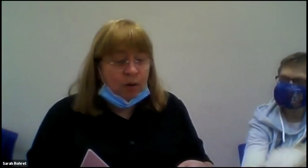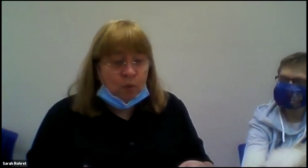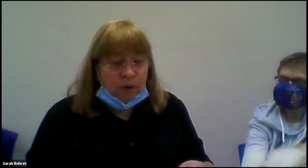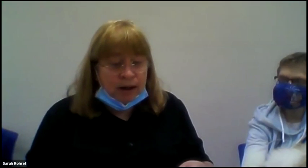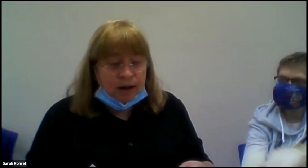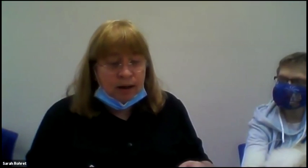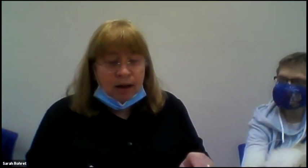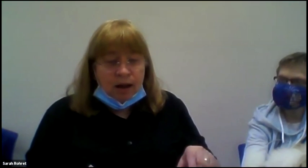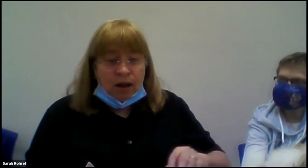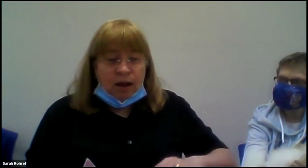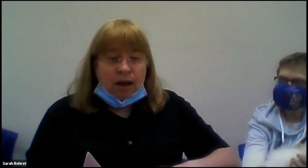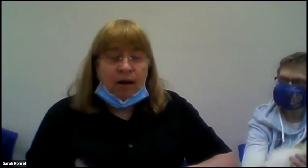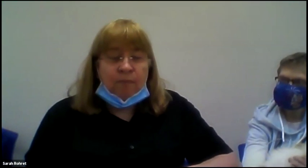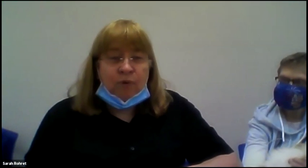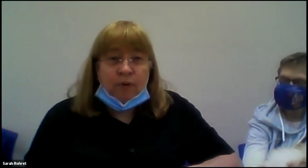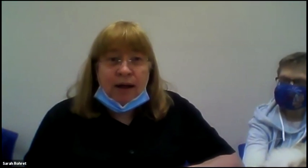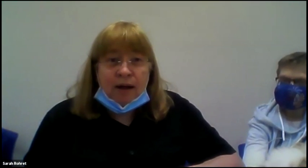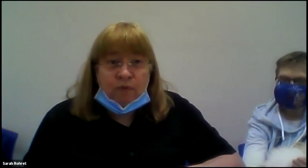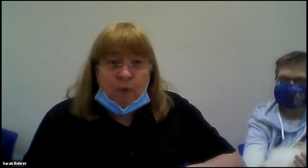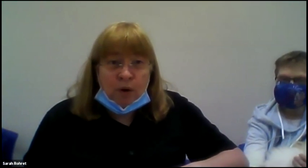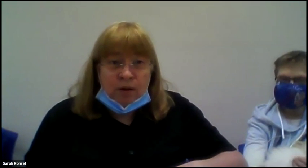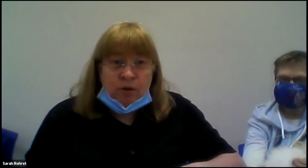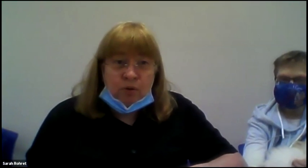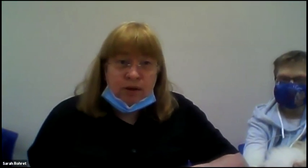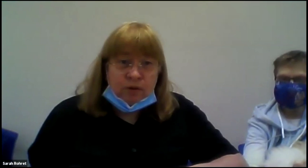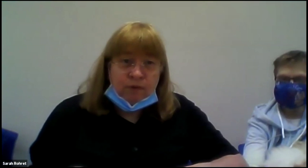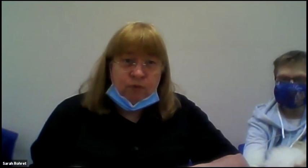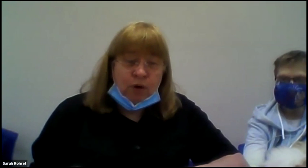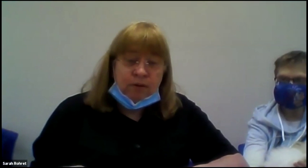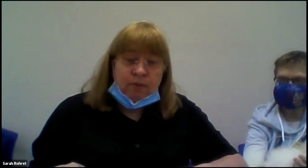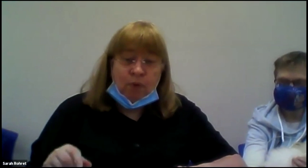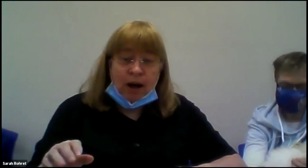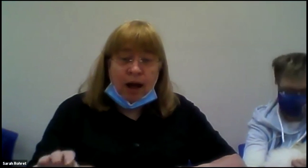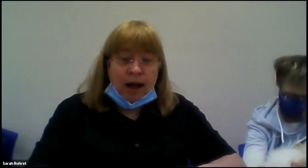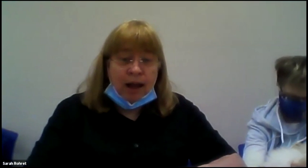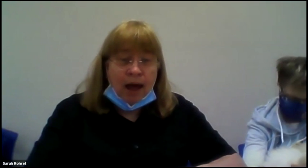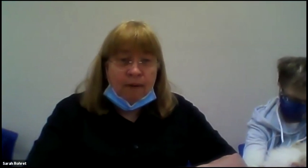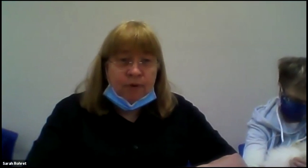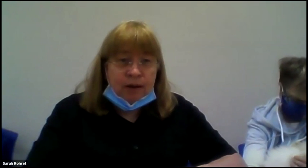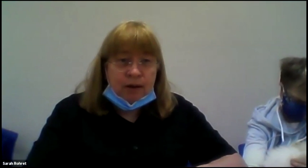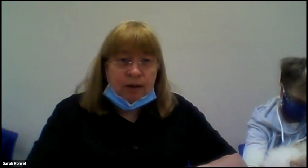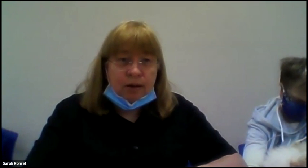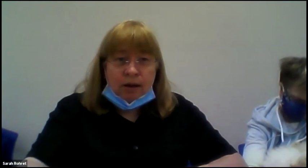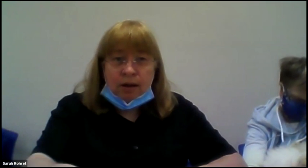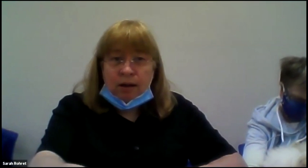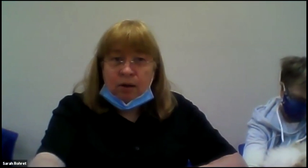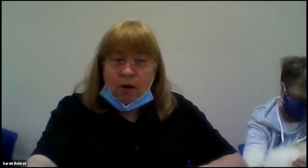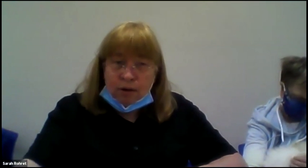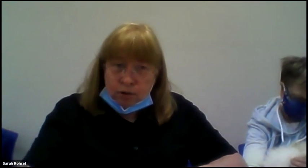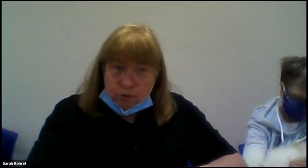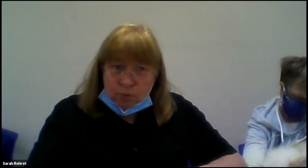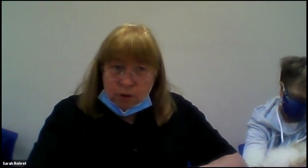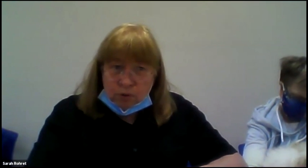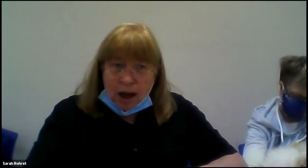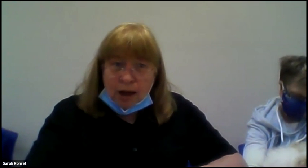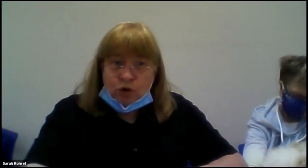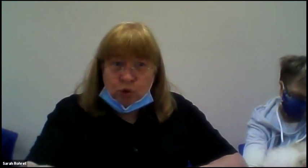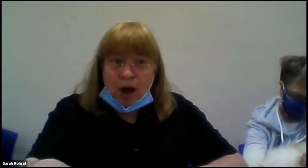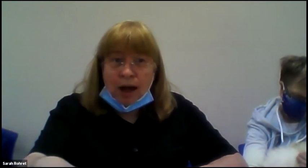whole week, 3 and 4, unit 3, 4. What I haven't gone through with you guys do